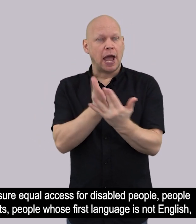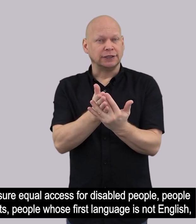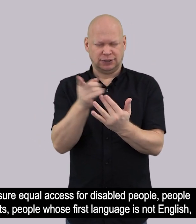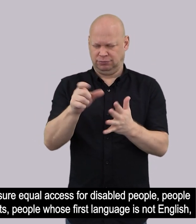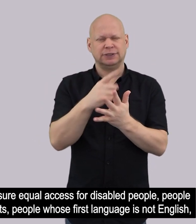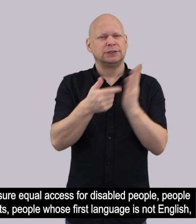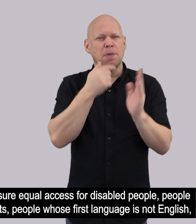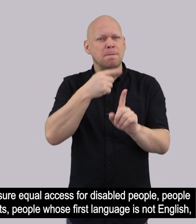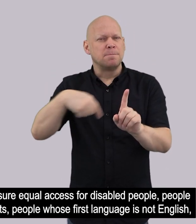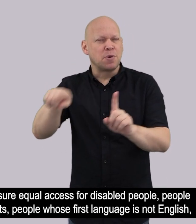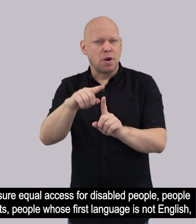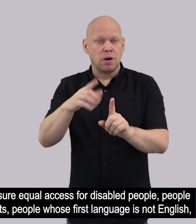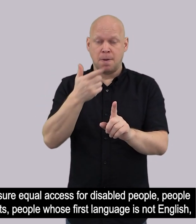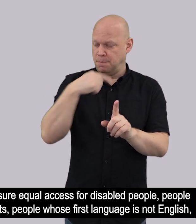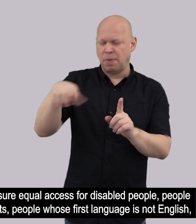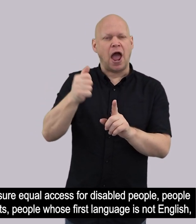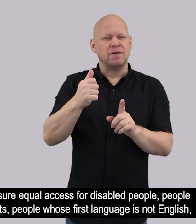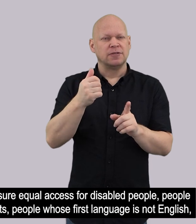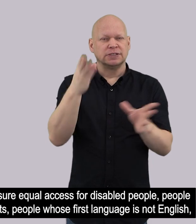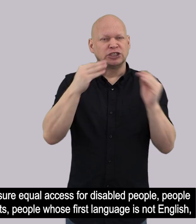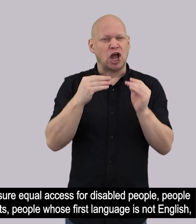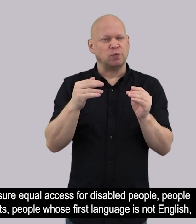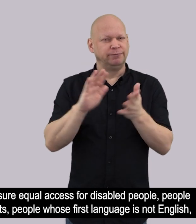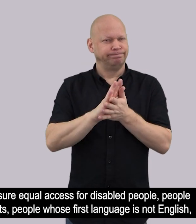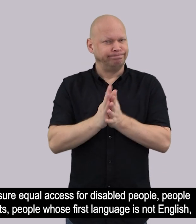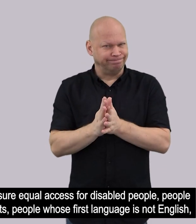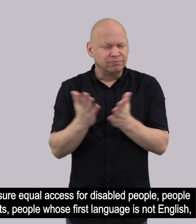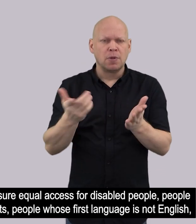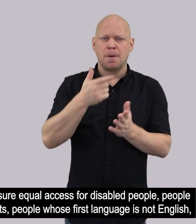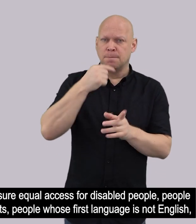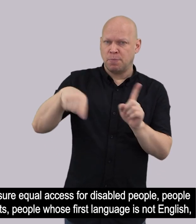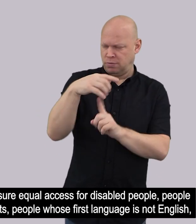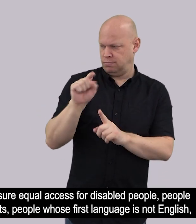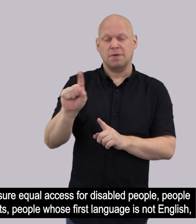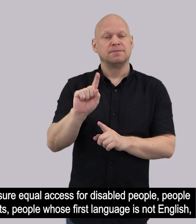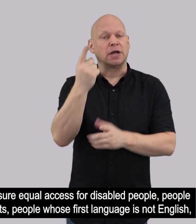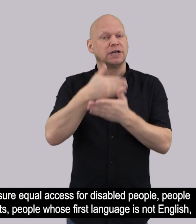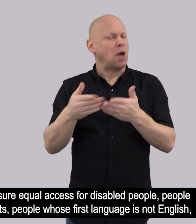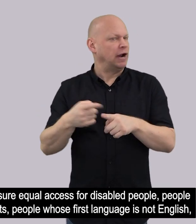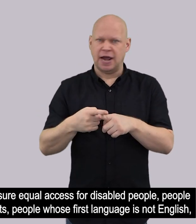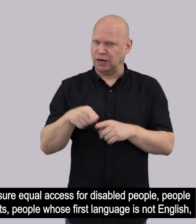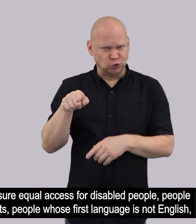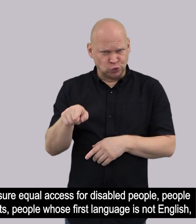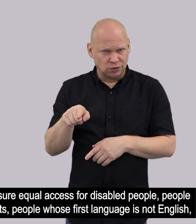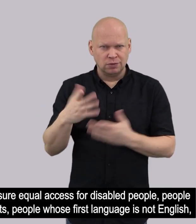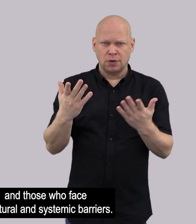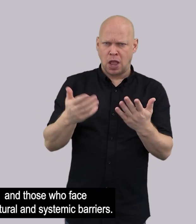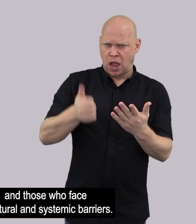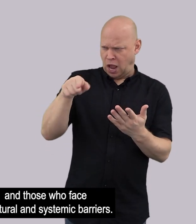Focused action to ensure equal access for disabled people, people with sensory impairments, people whose first language is not English, and those who